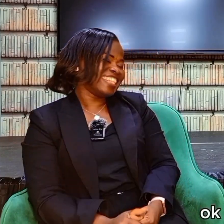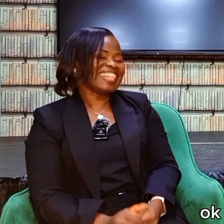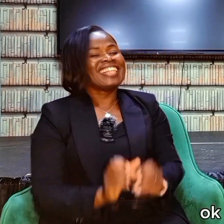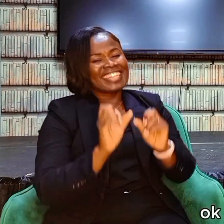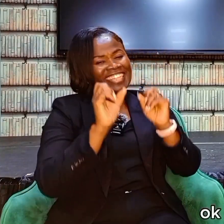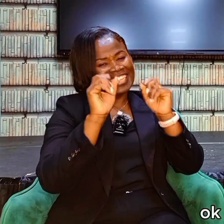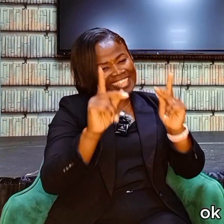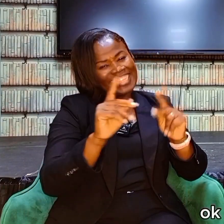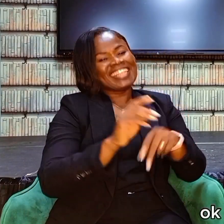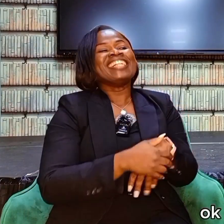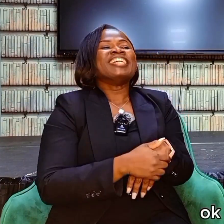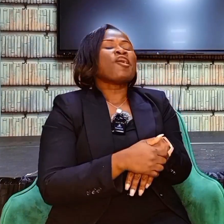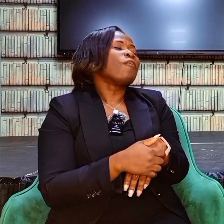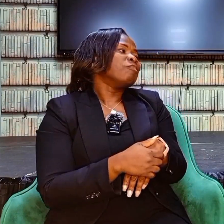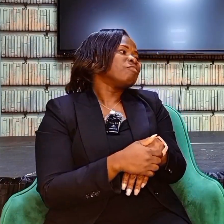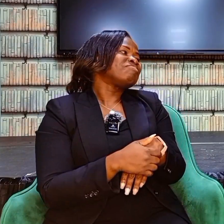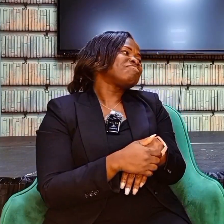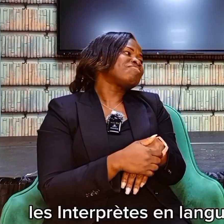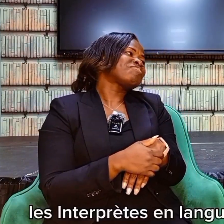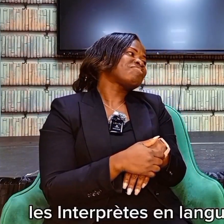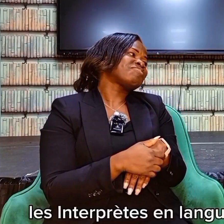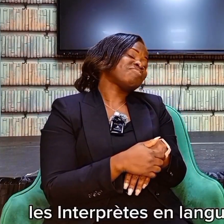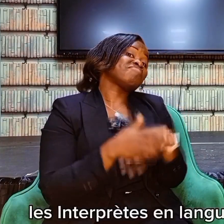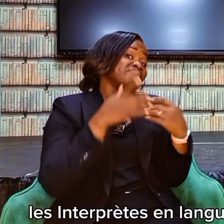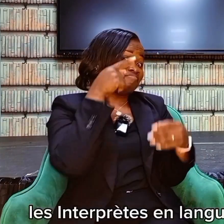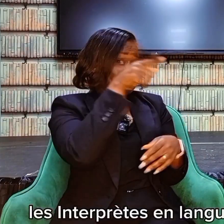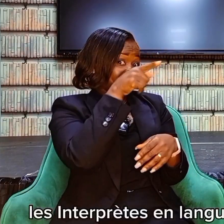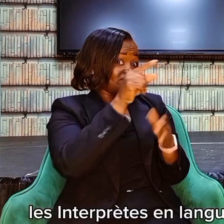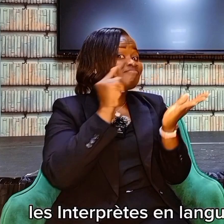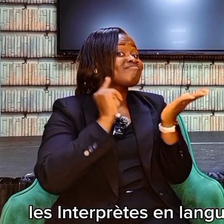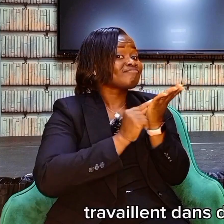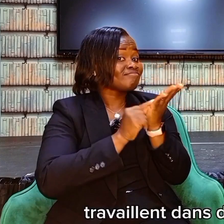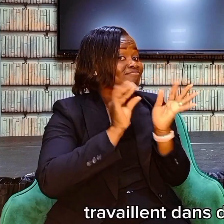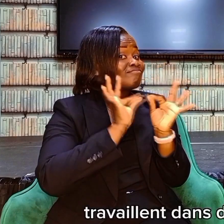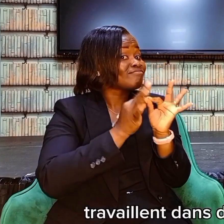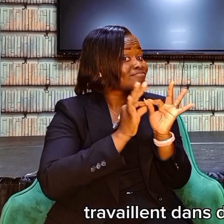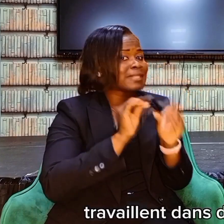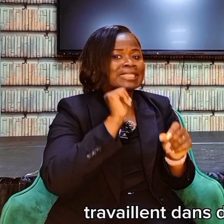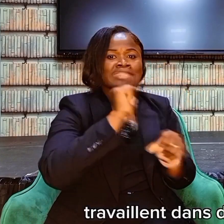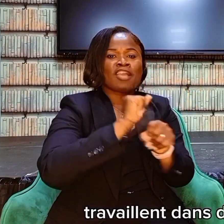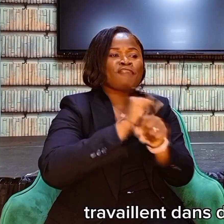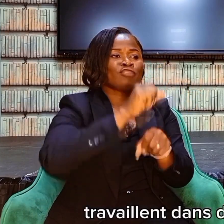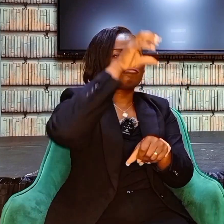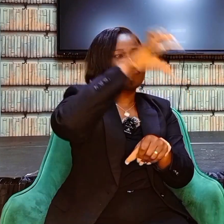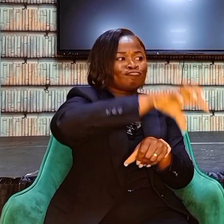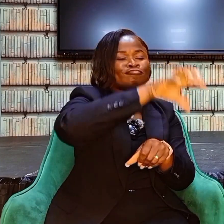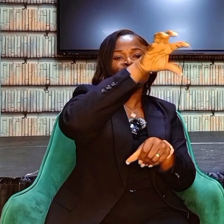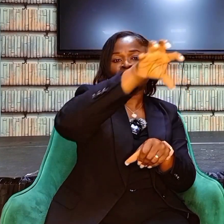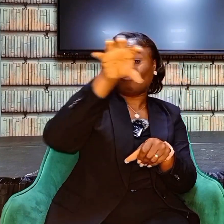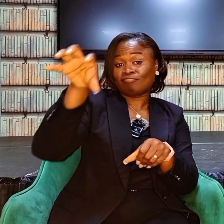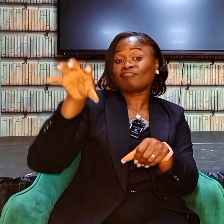Okay, so sign language interpreters in Uganda work in different settings.